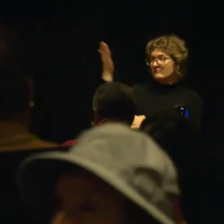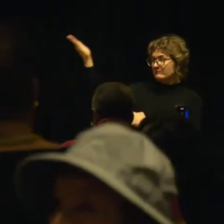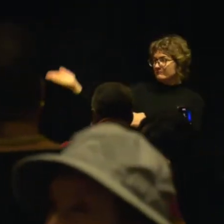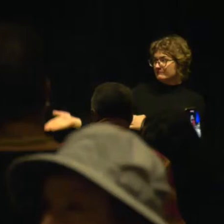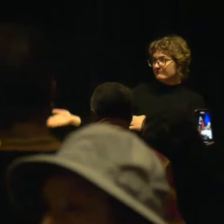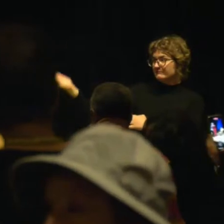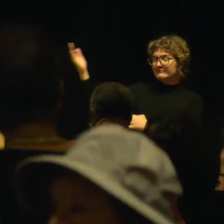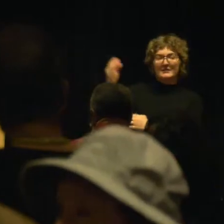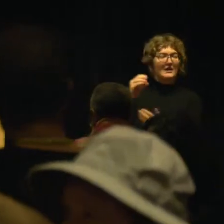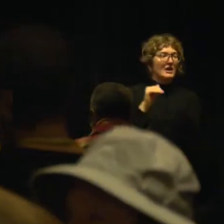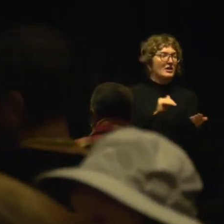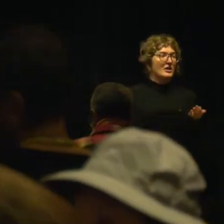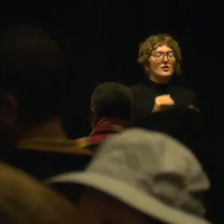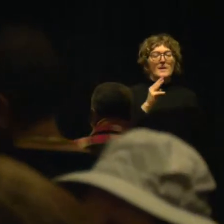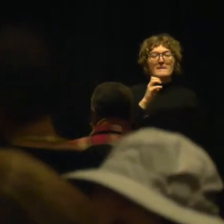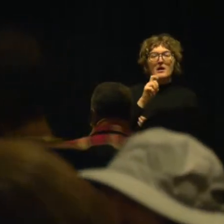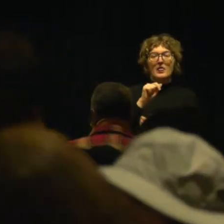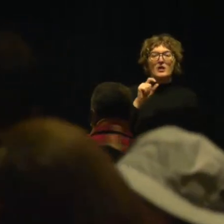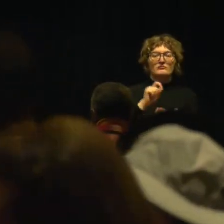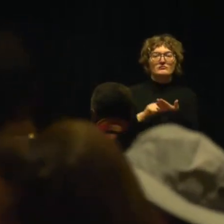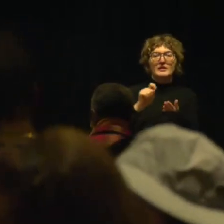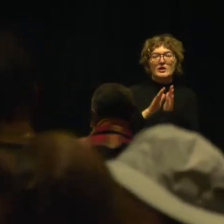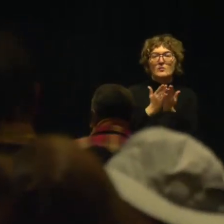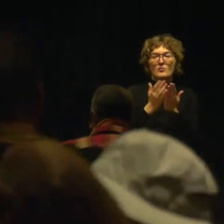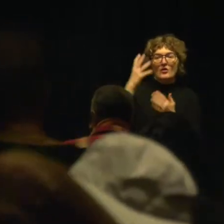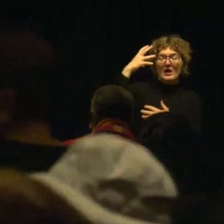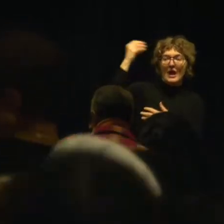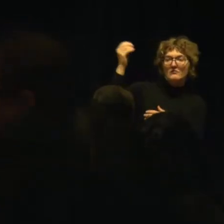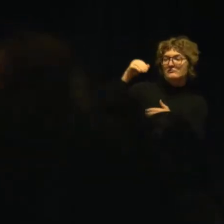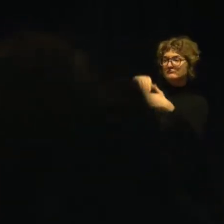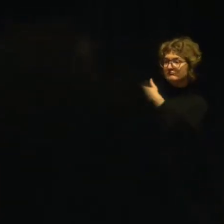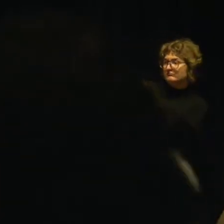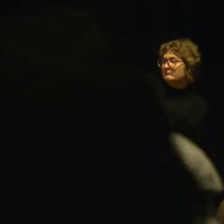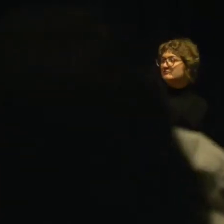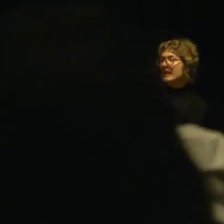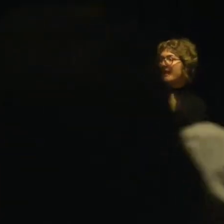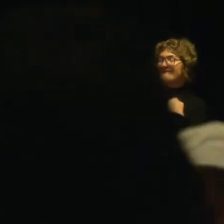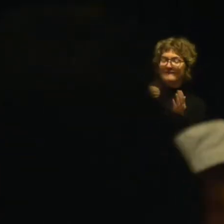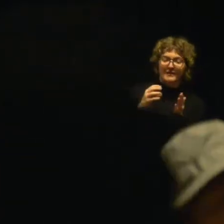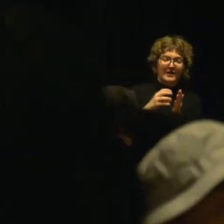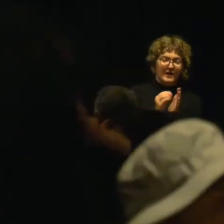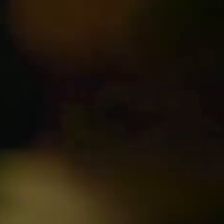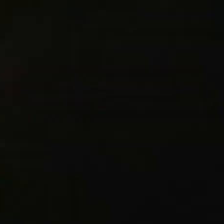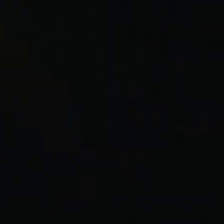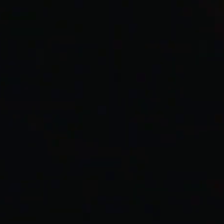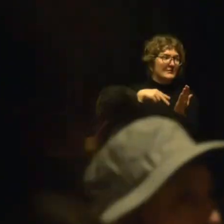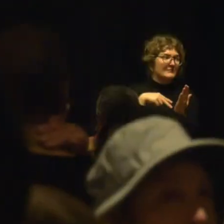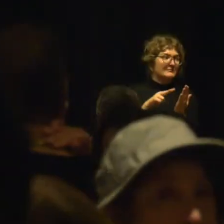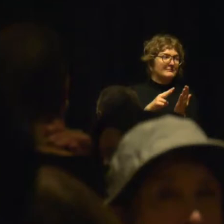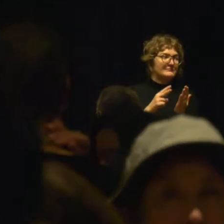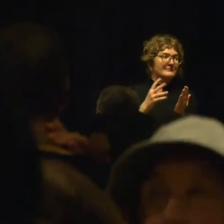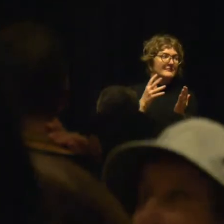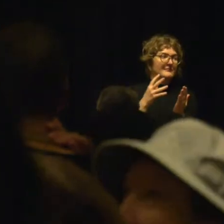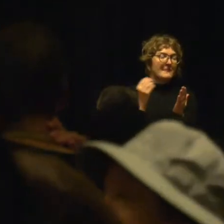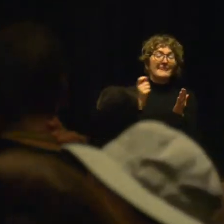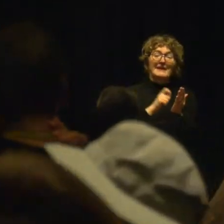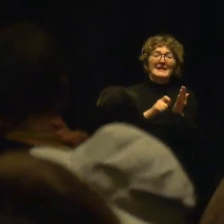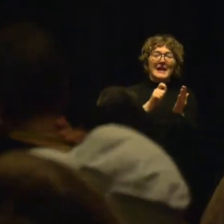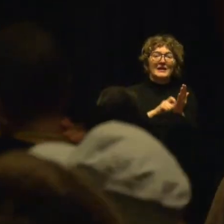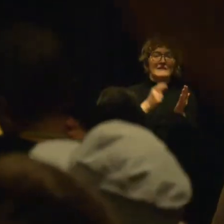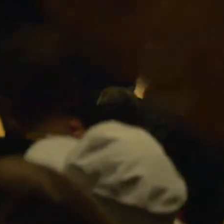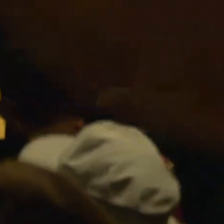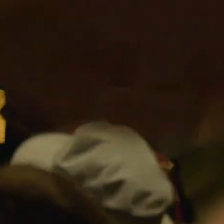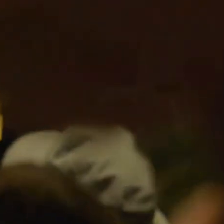Dr. Malone will be signing your book outside. You all have a free copy. Please look for Pratt staff outside. She'll sign outside.